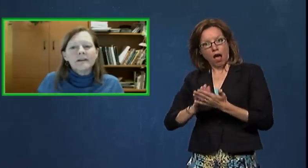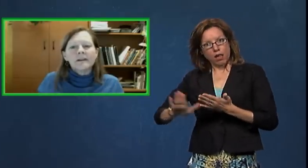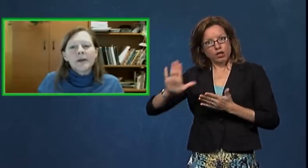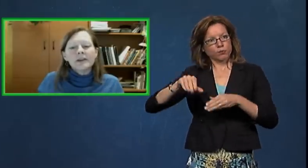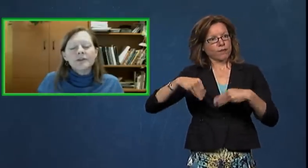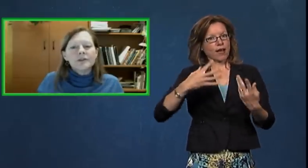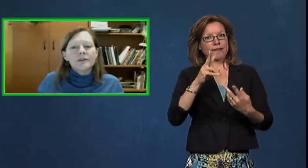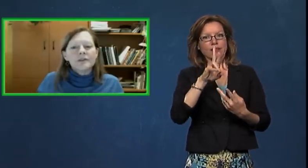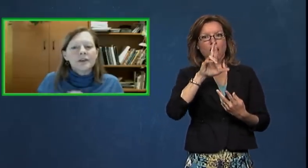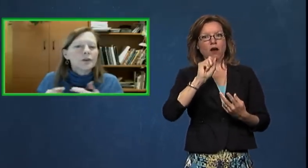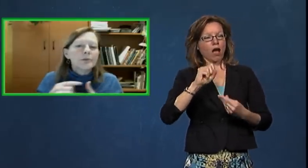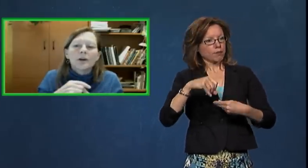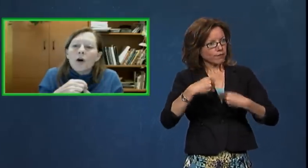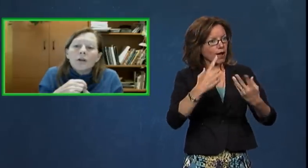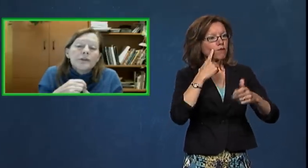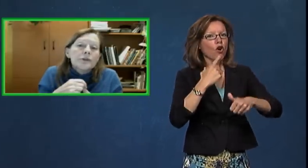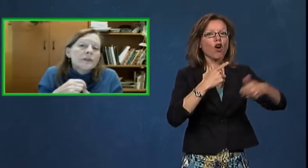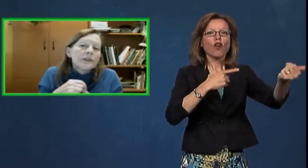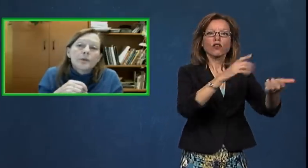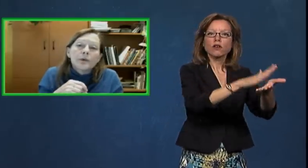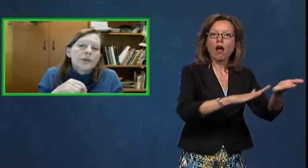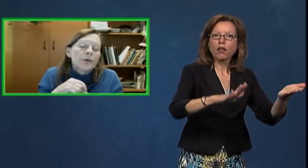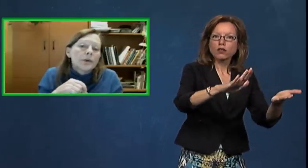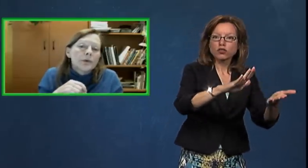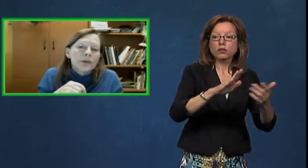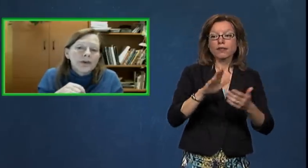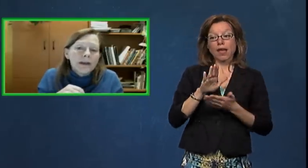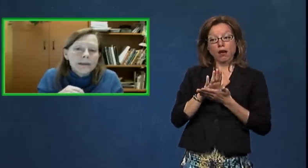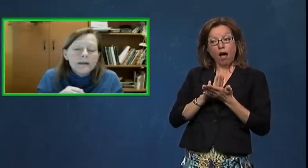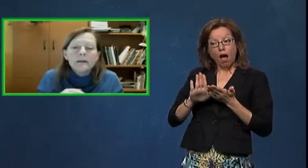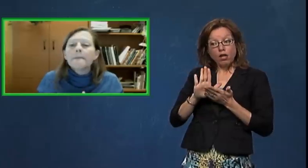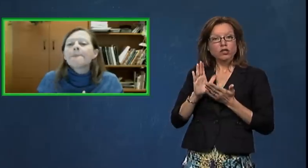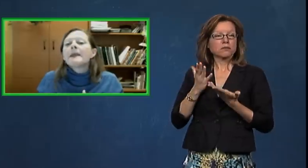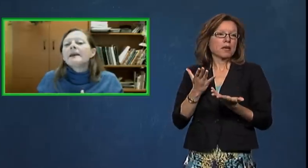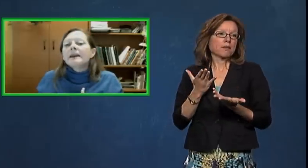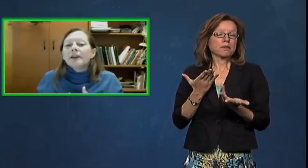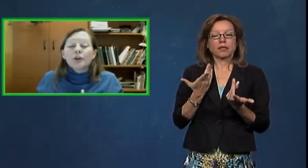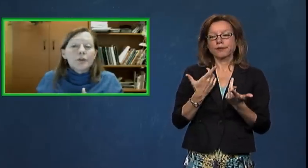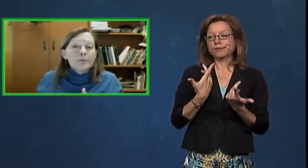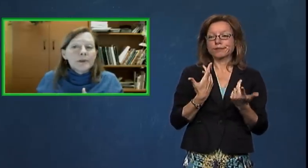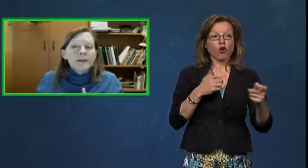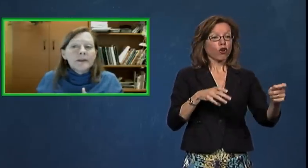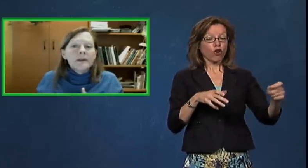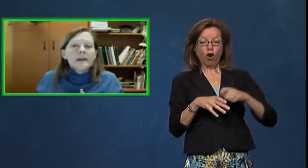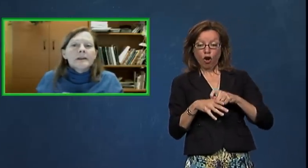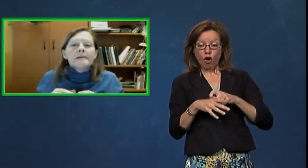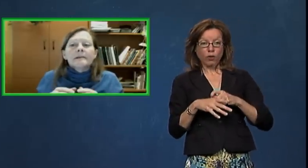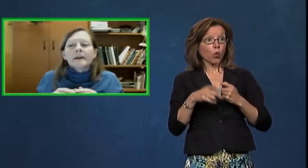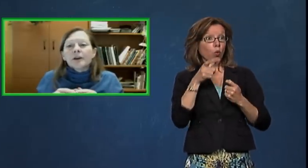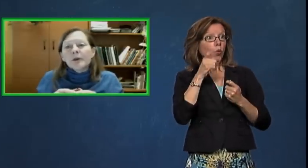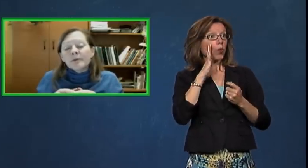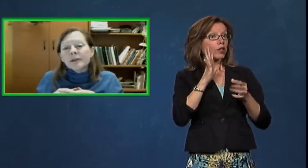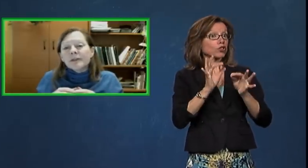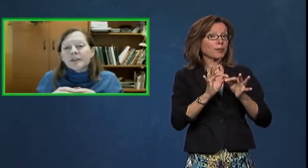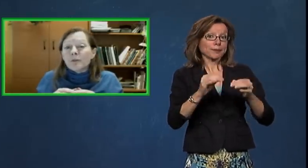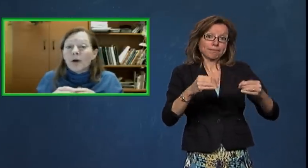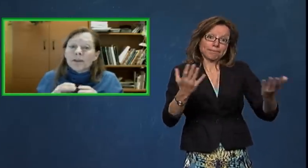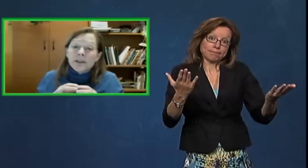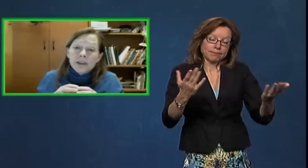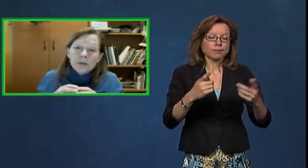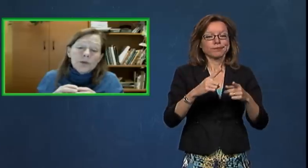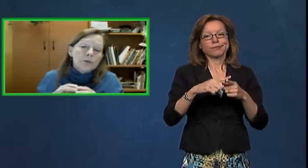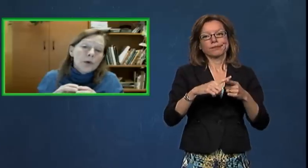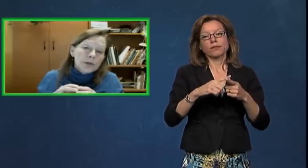paralleling agencies. It could be a call-in service where you don't know who you're getting. It could be a commitment of a